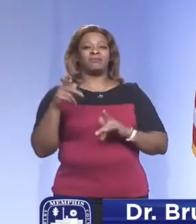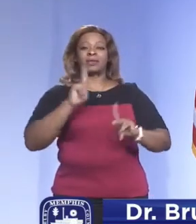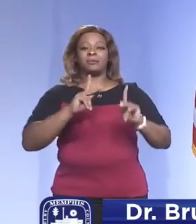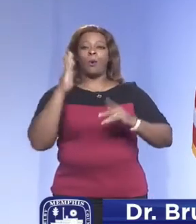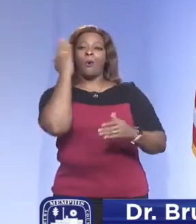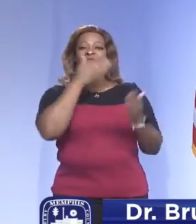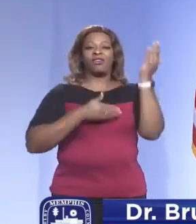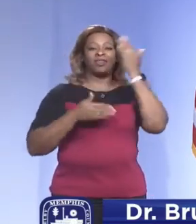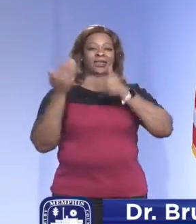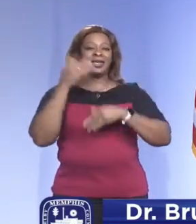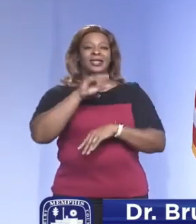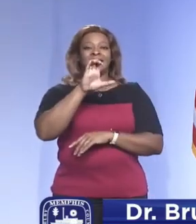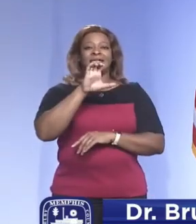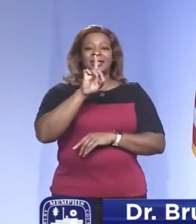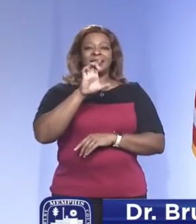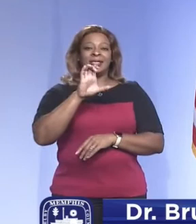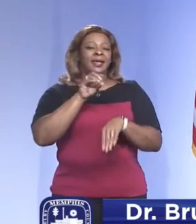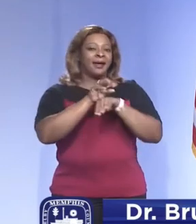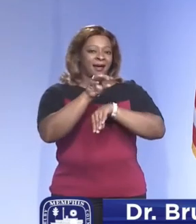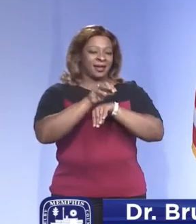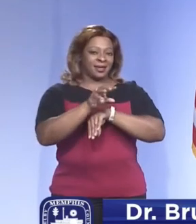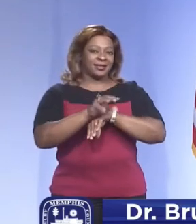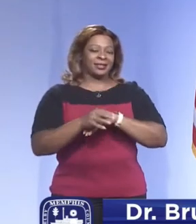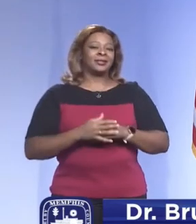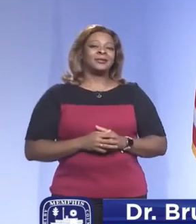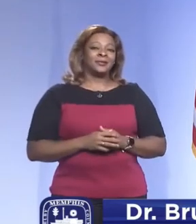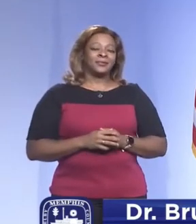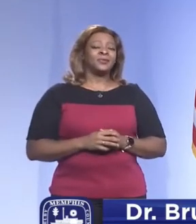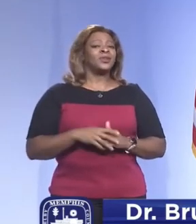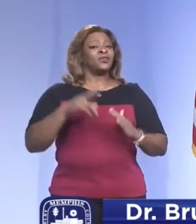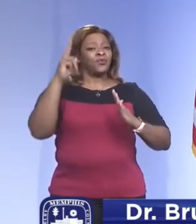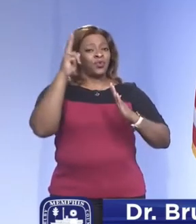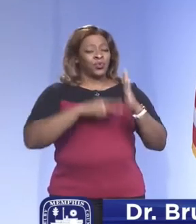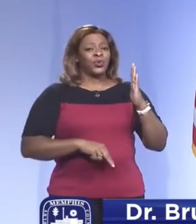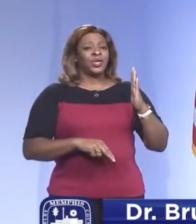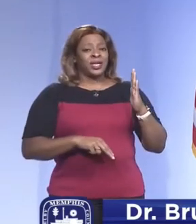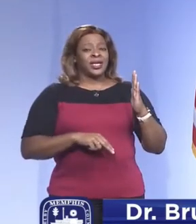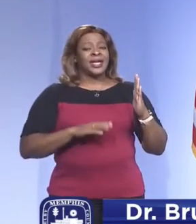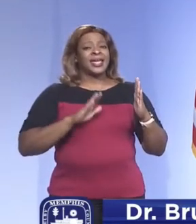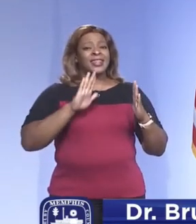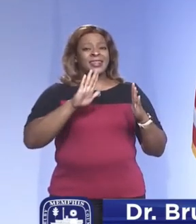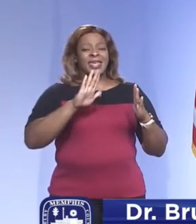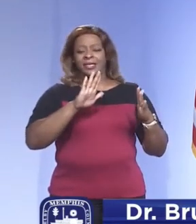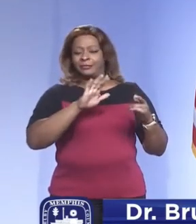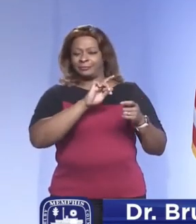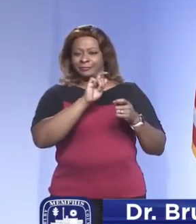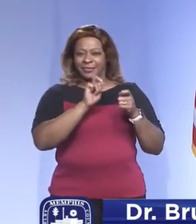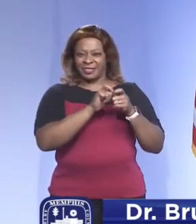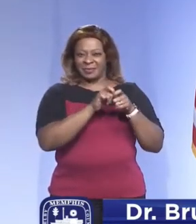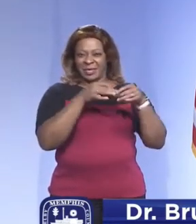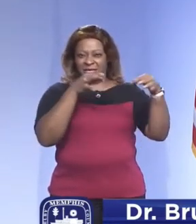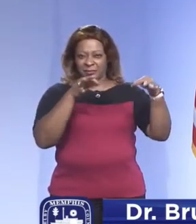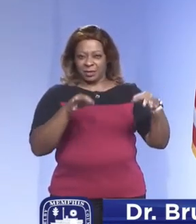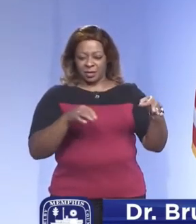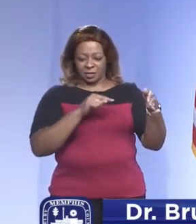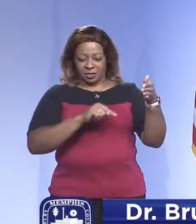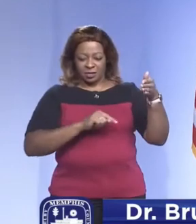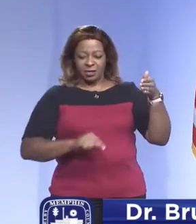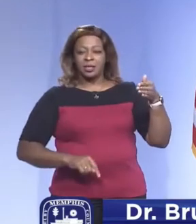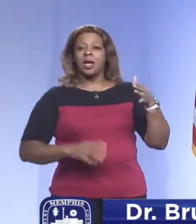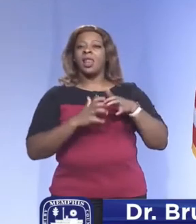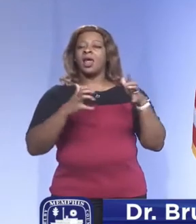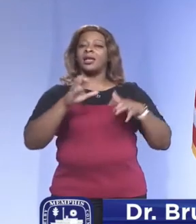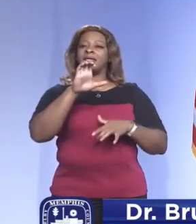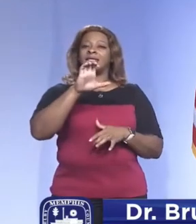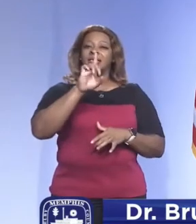is CDC guidance. And if you read the fine print in a lot of the